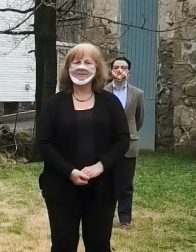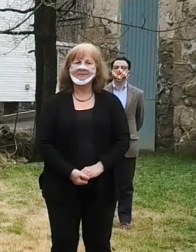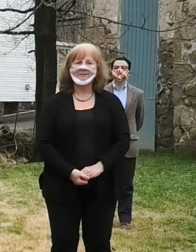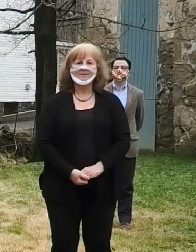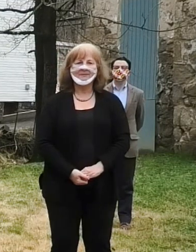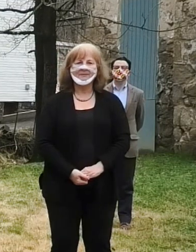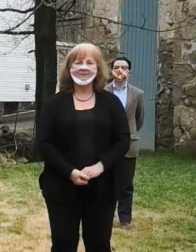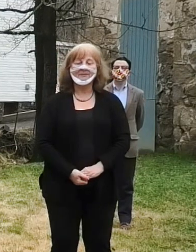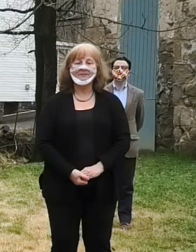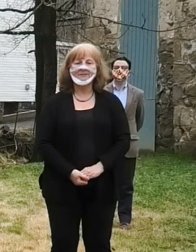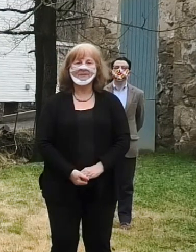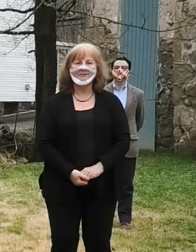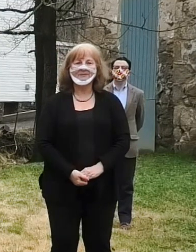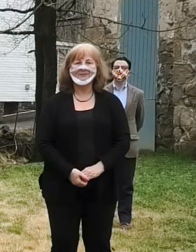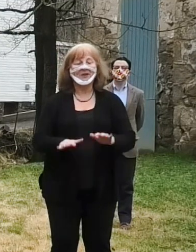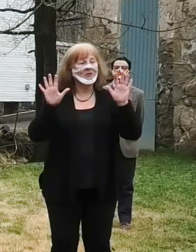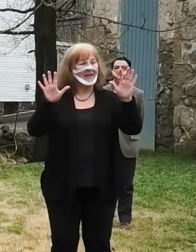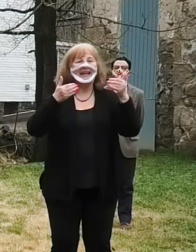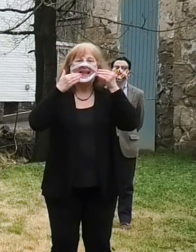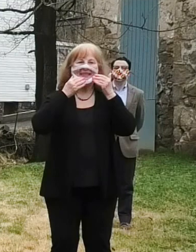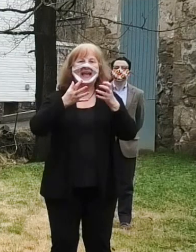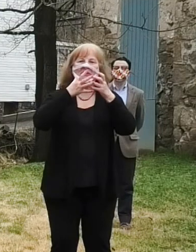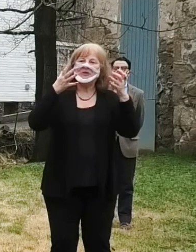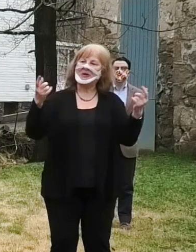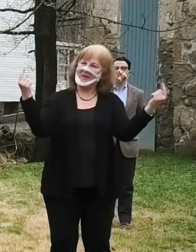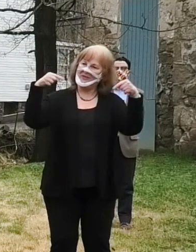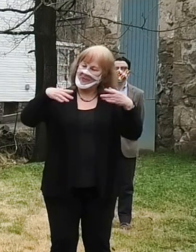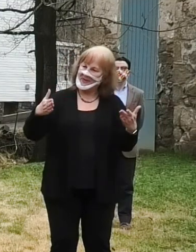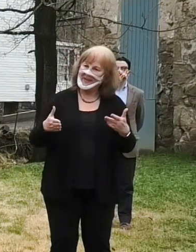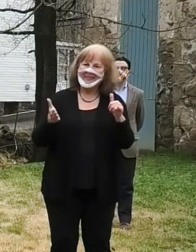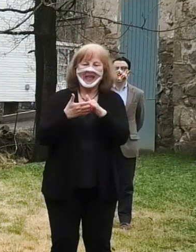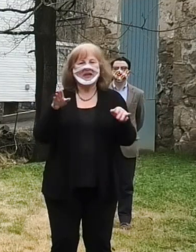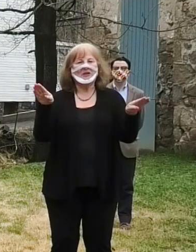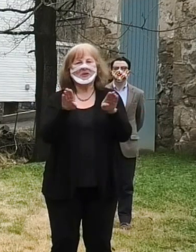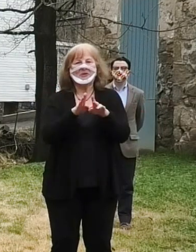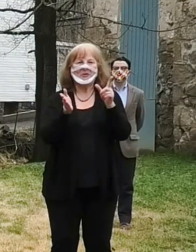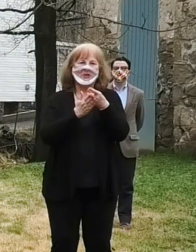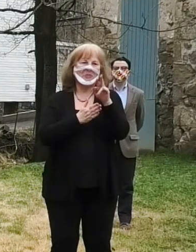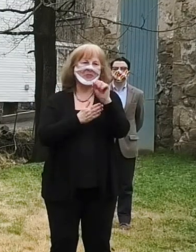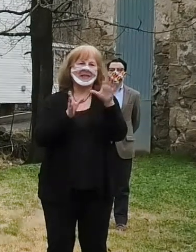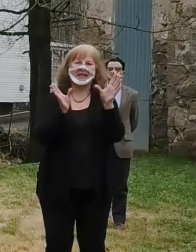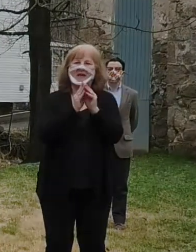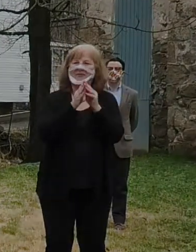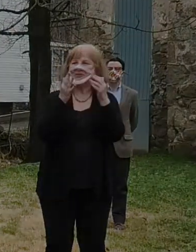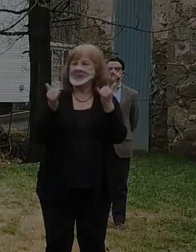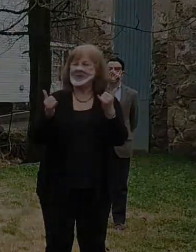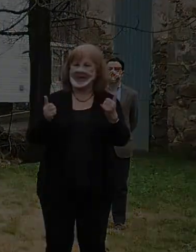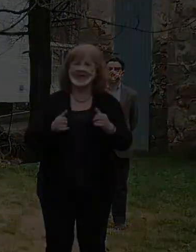Great. Thank you so much for being here, and that concludes our press conference today.